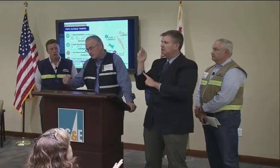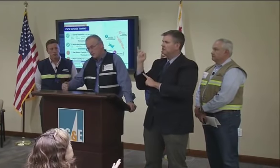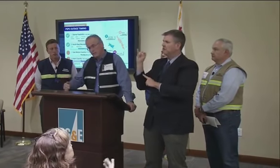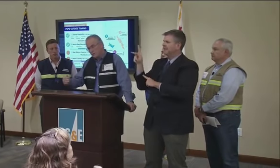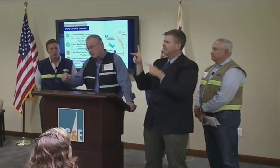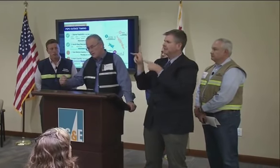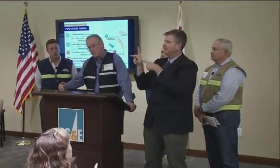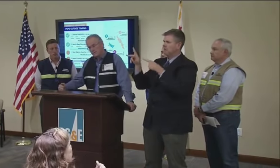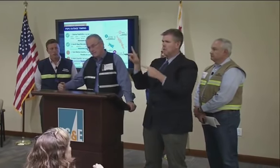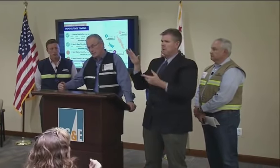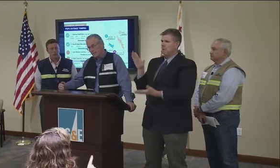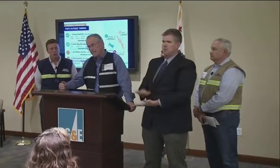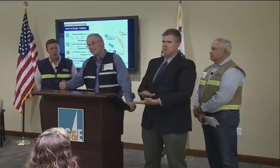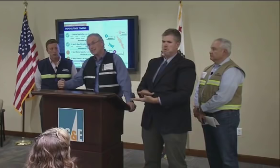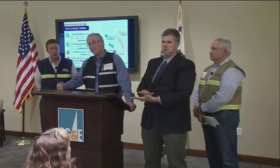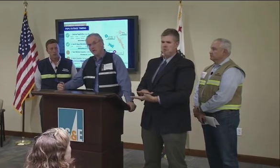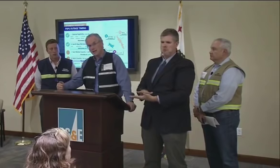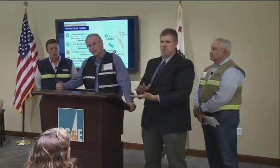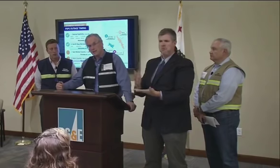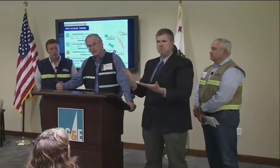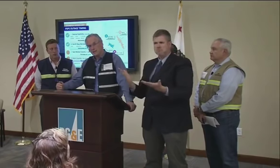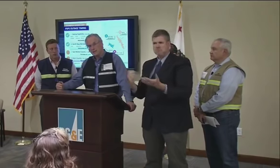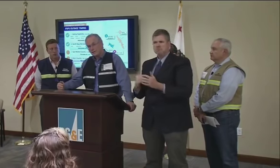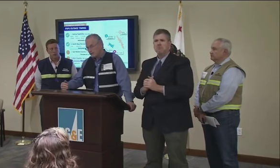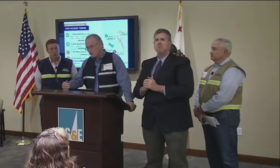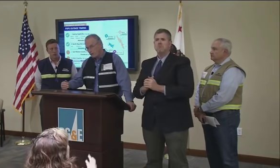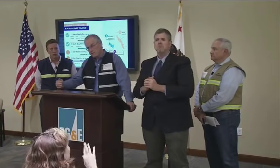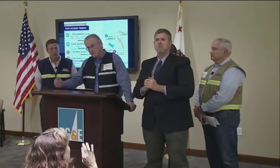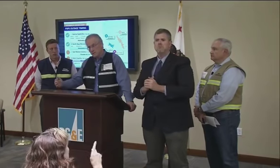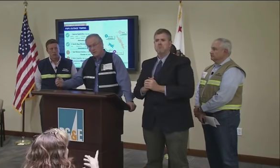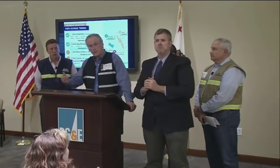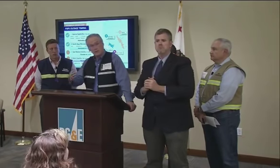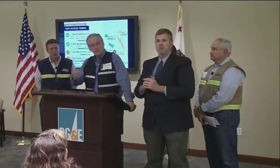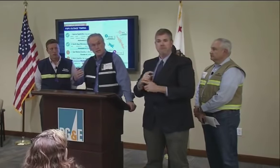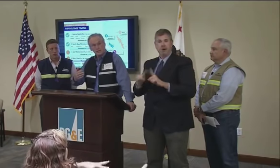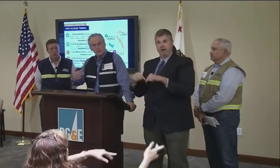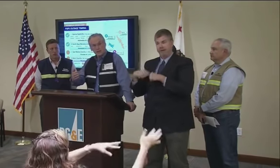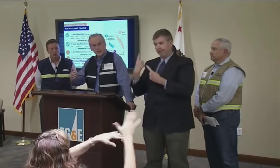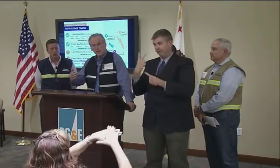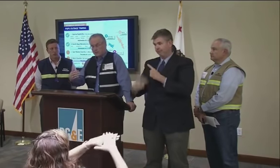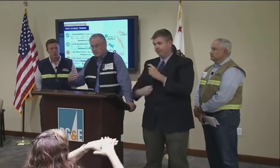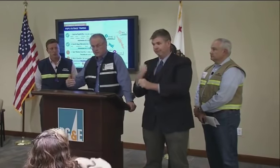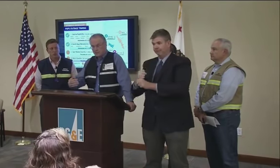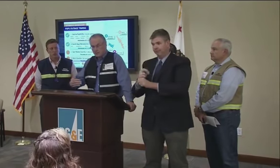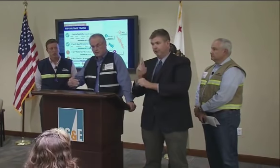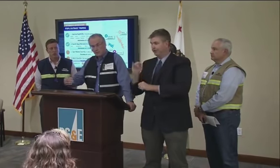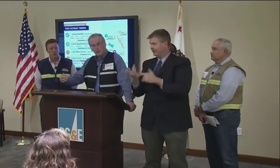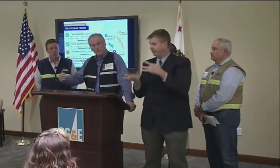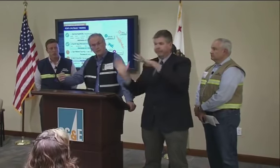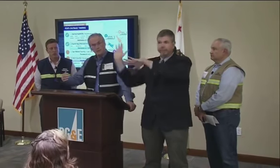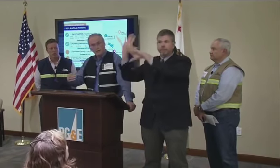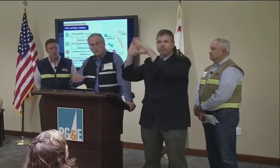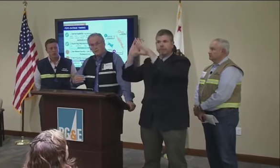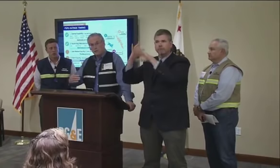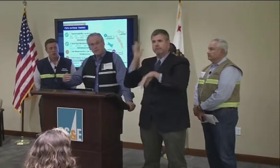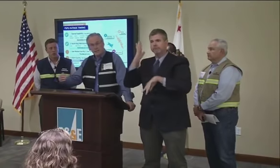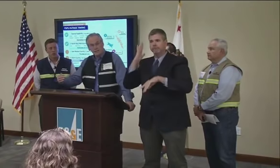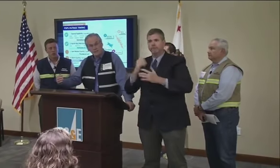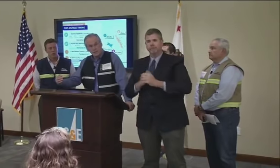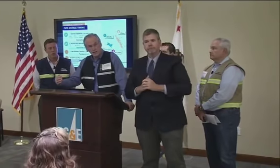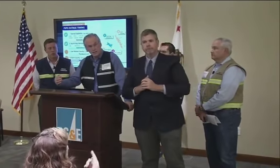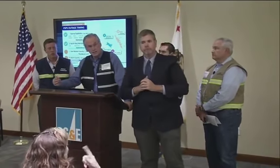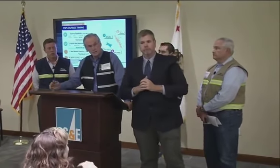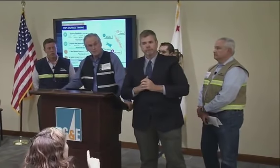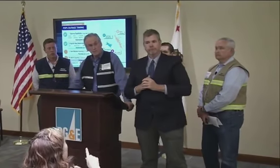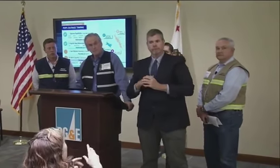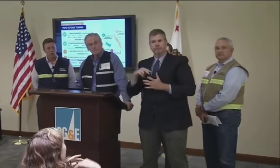the risk really accelerated, and so we're dealing with that risk now with a system that was built for really a